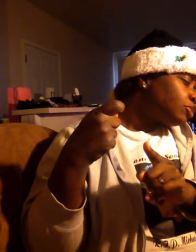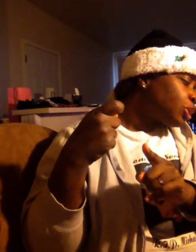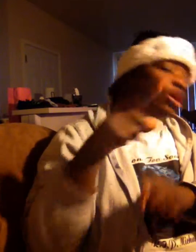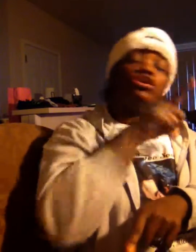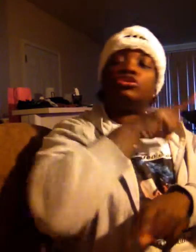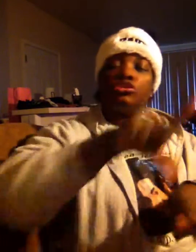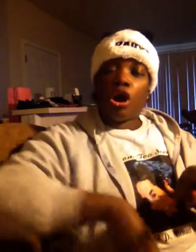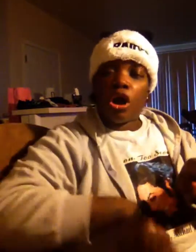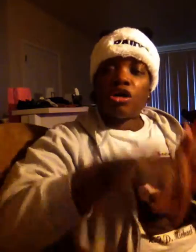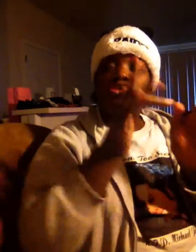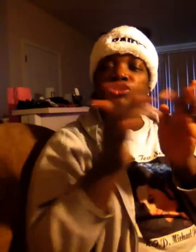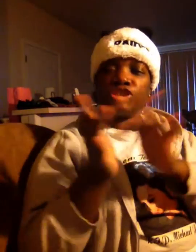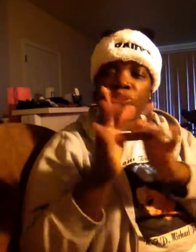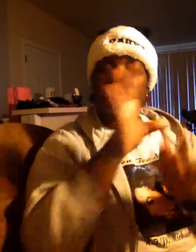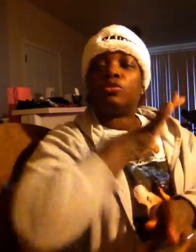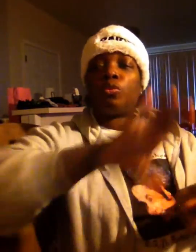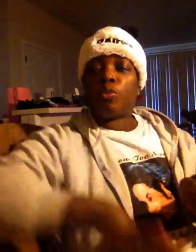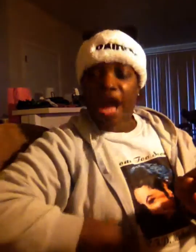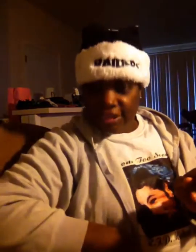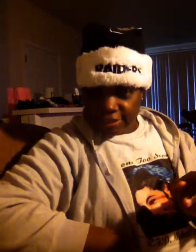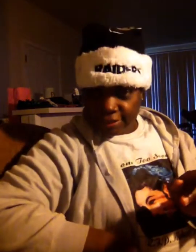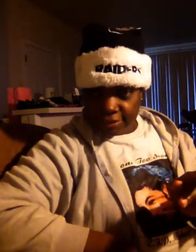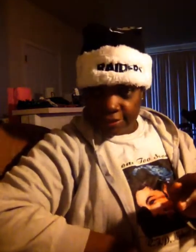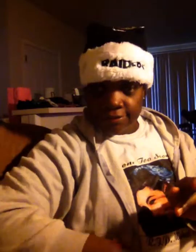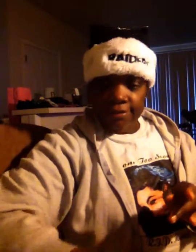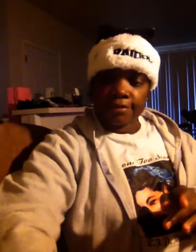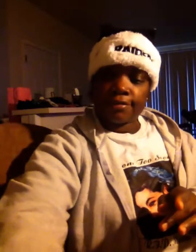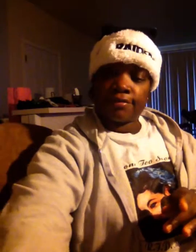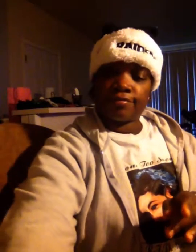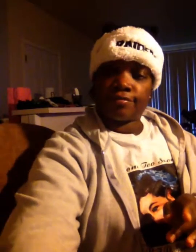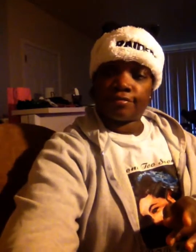the Lord Jesus Christ.